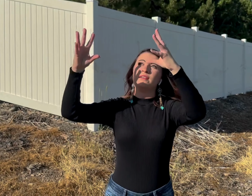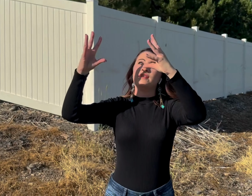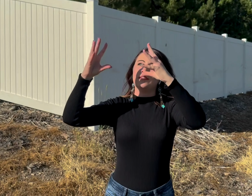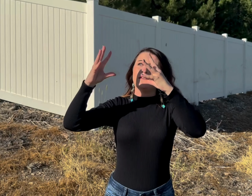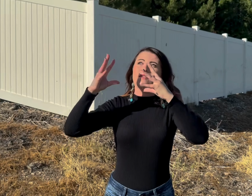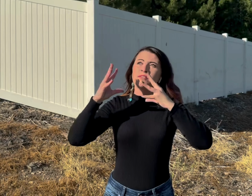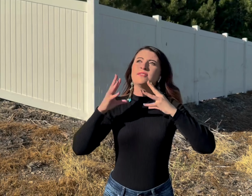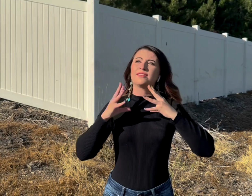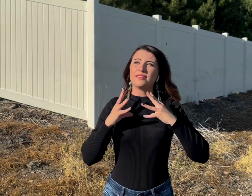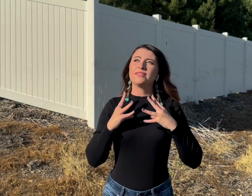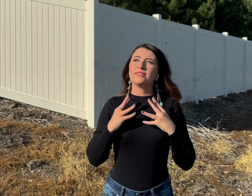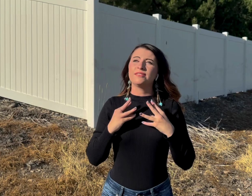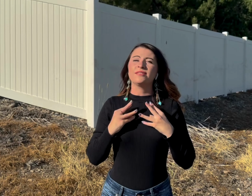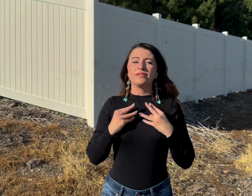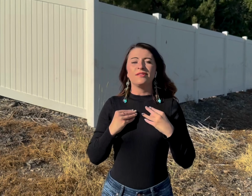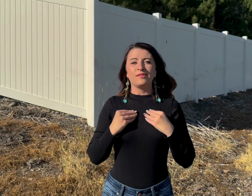not our hope